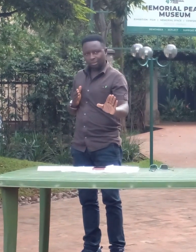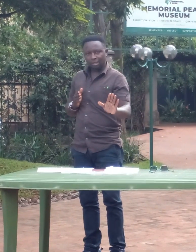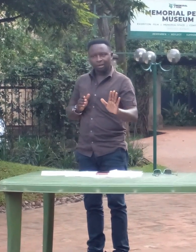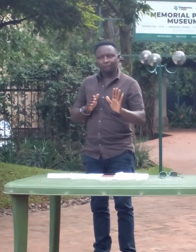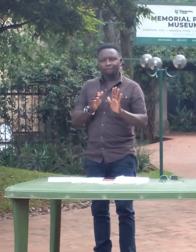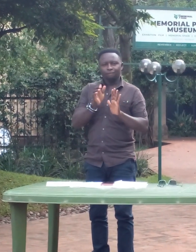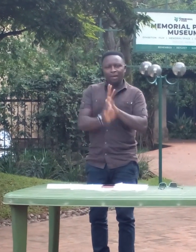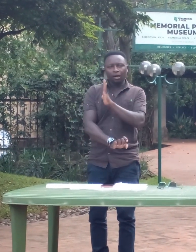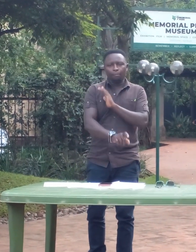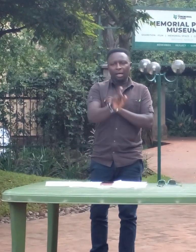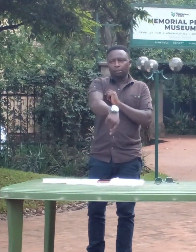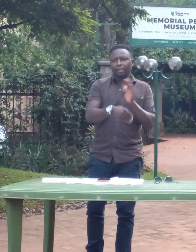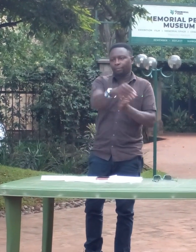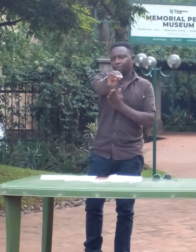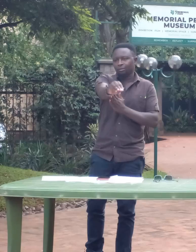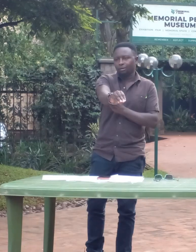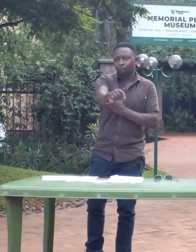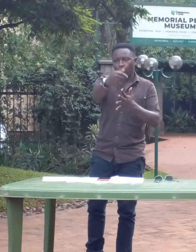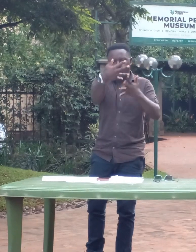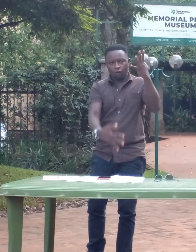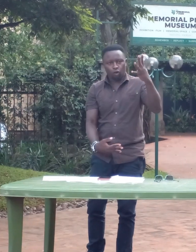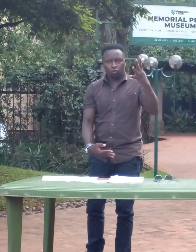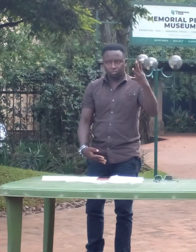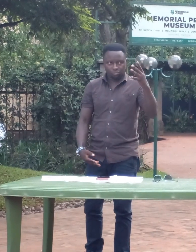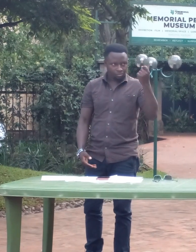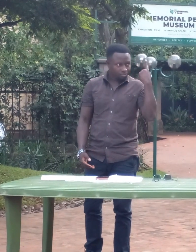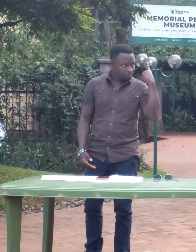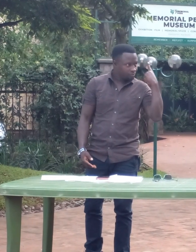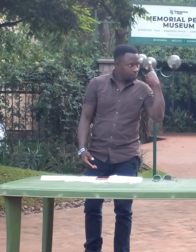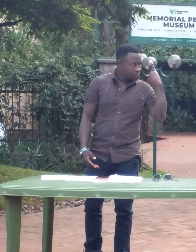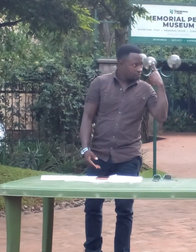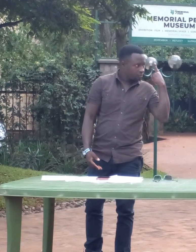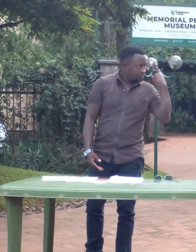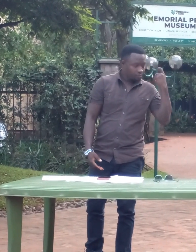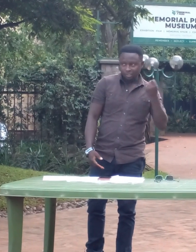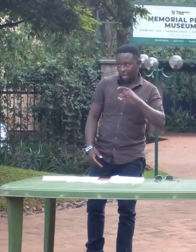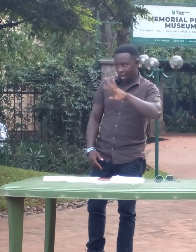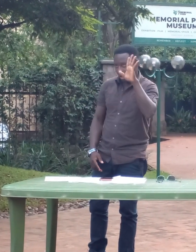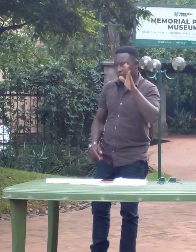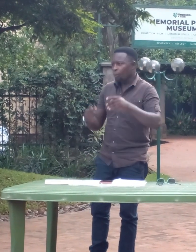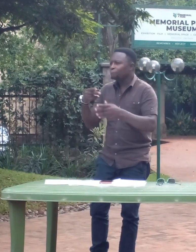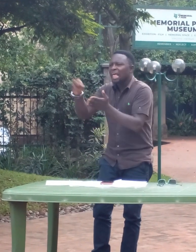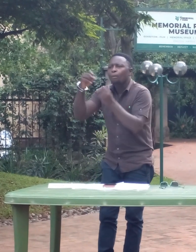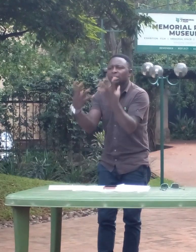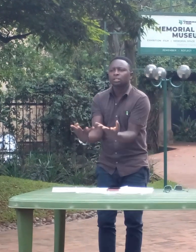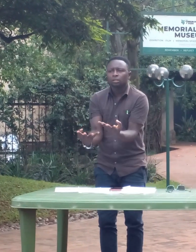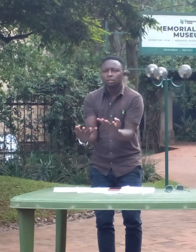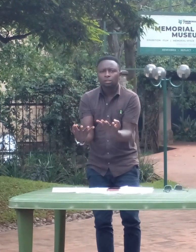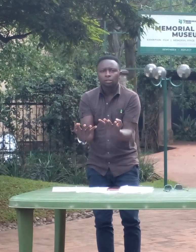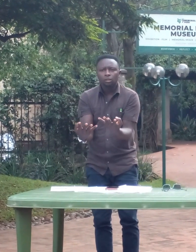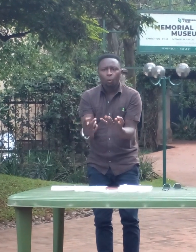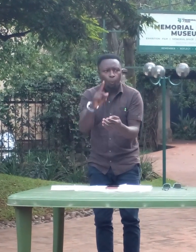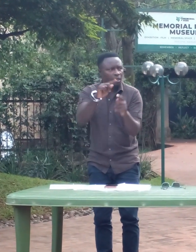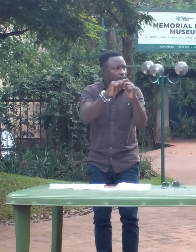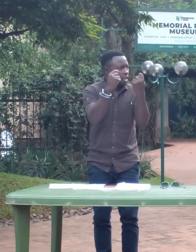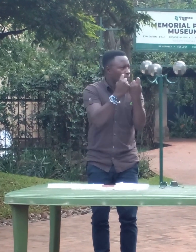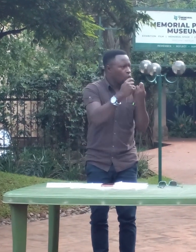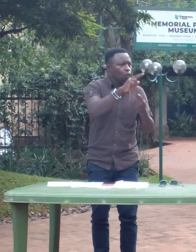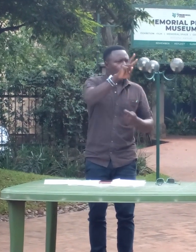withdraw, will be fined for the team for the 4 team sports. Fine how much?